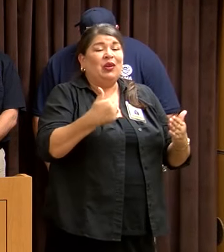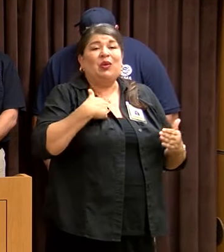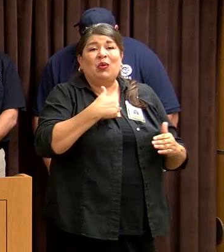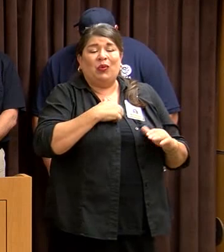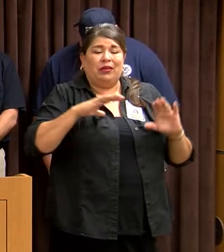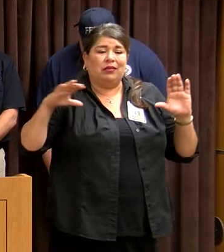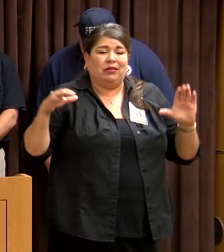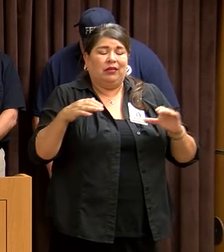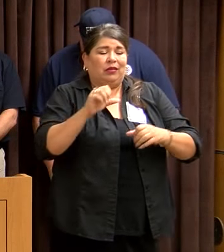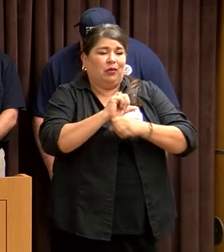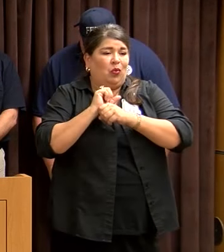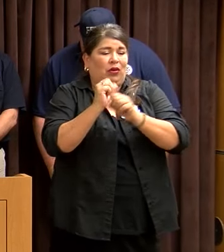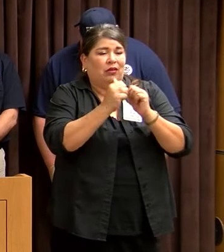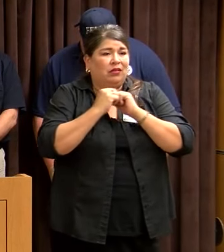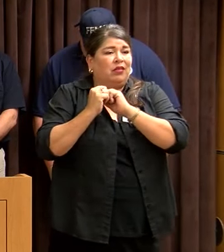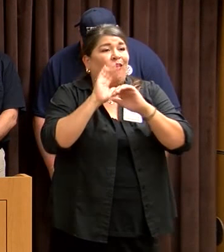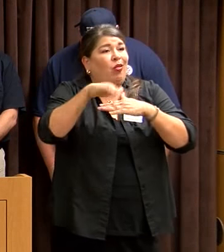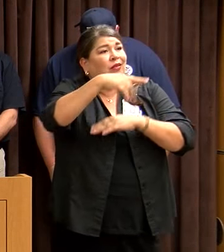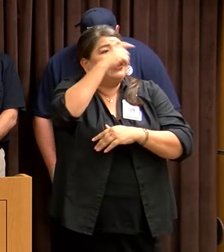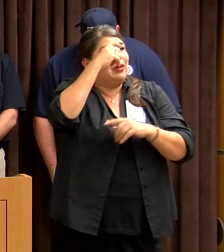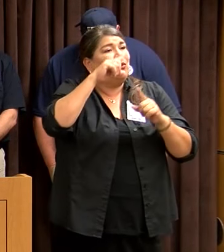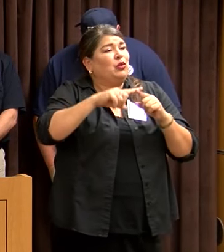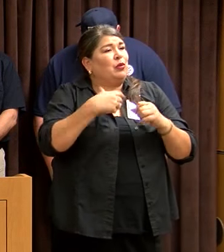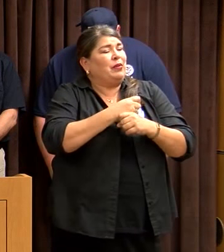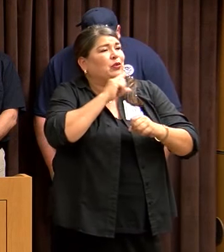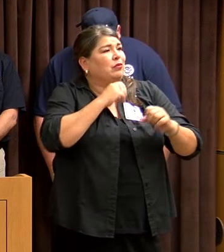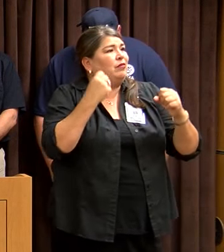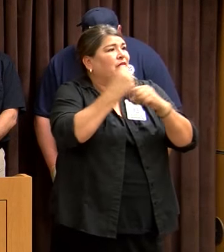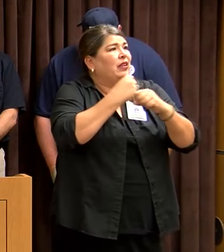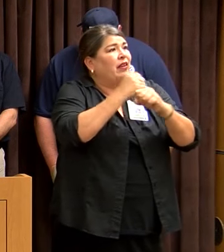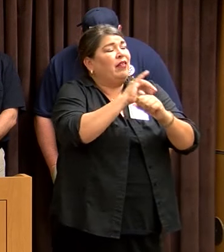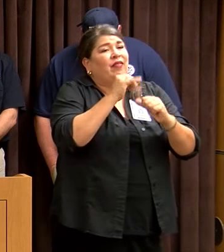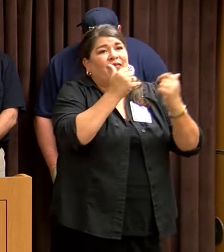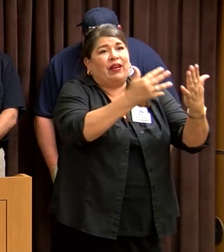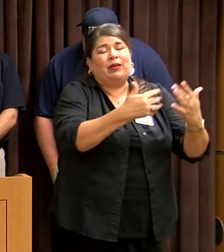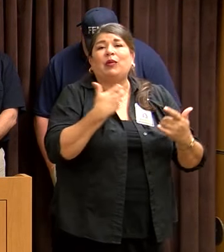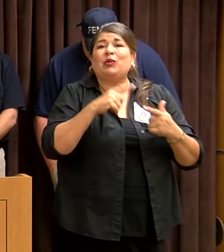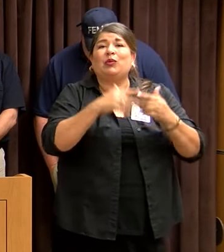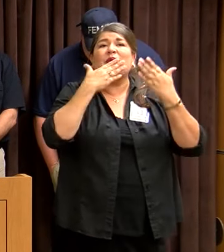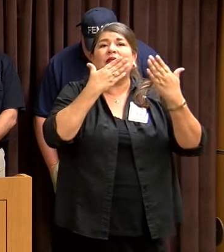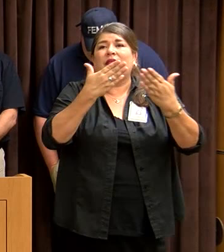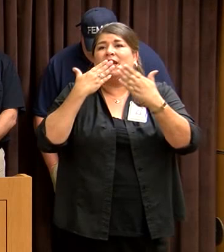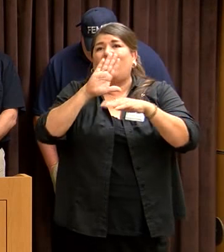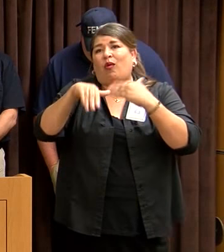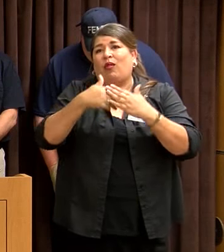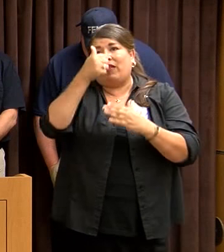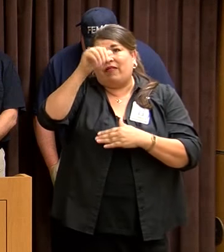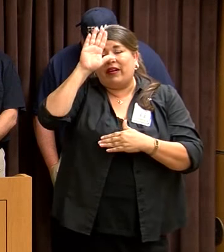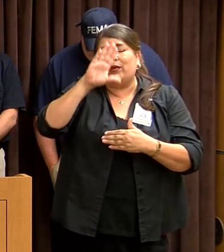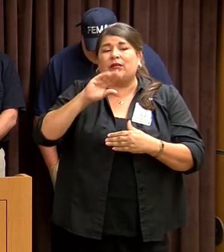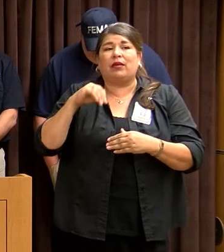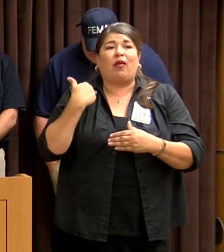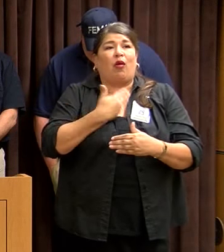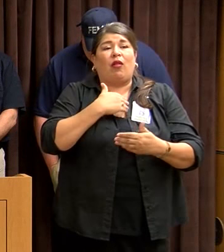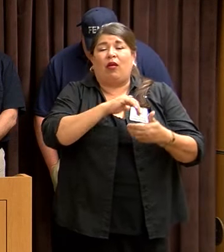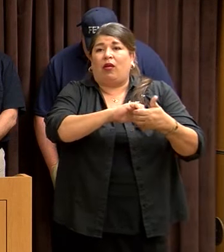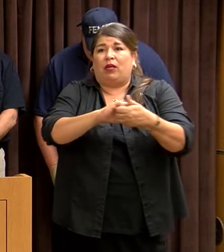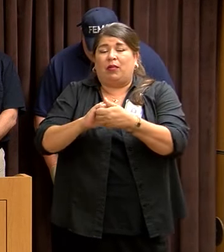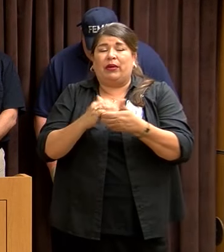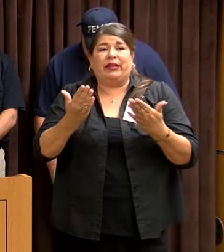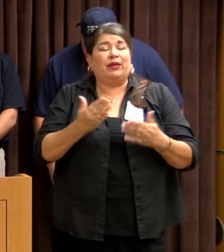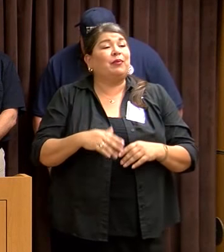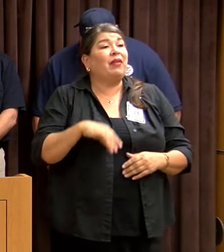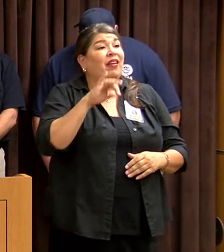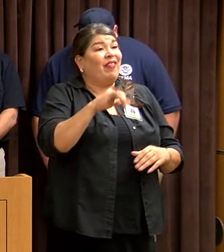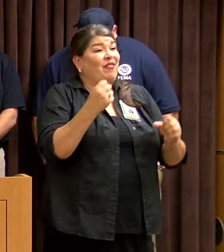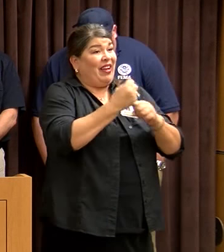all summer to make that firefight happen. I want to thank all those fire departments and our partners out there. The firefight's not